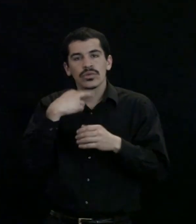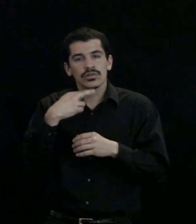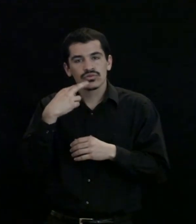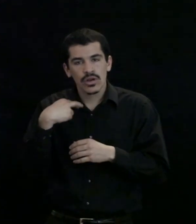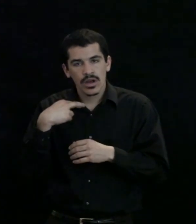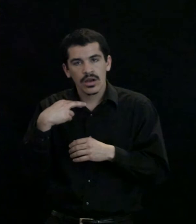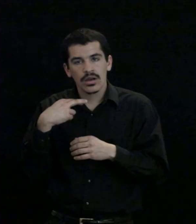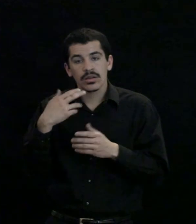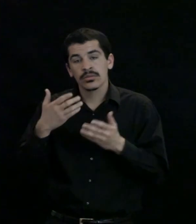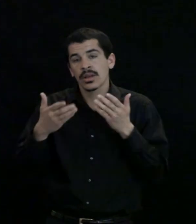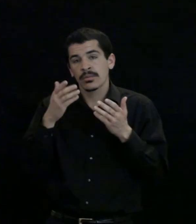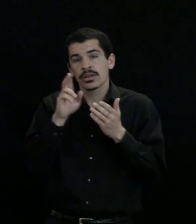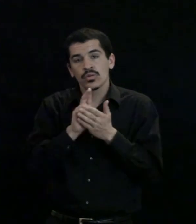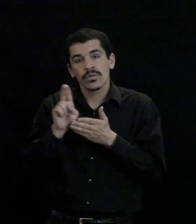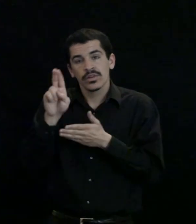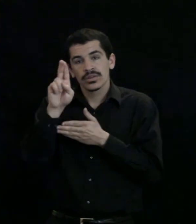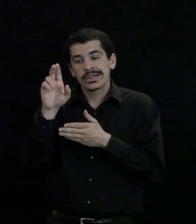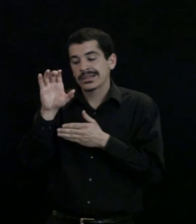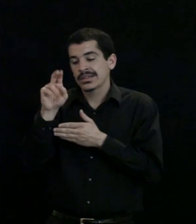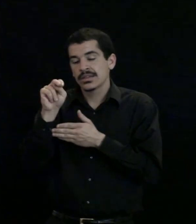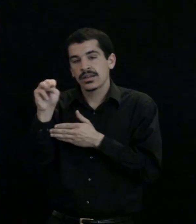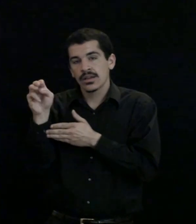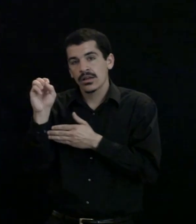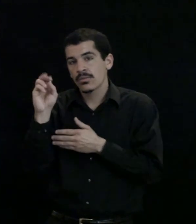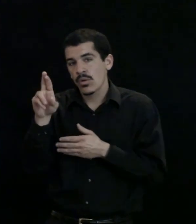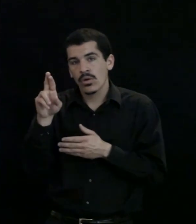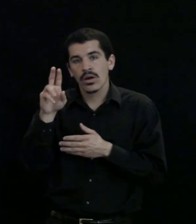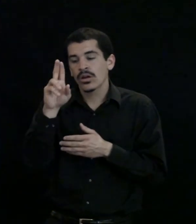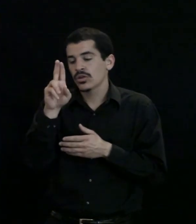C&M or UNM.